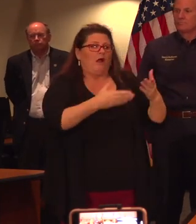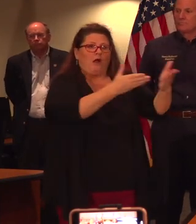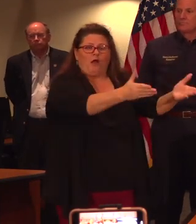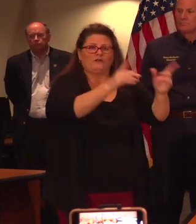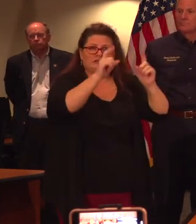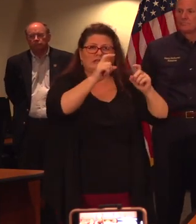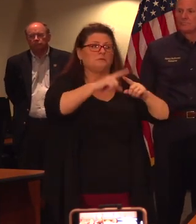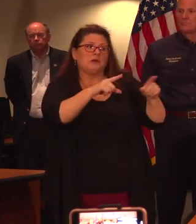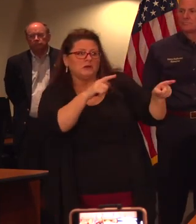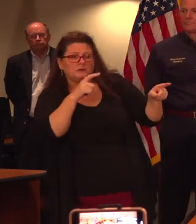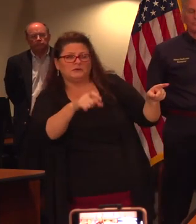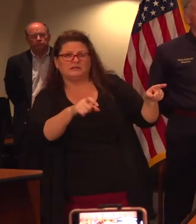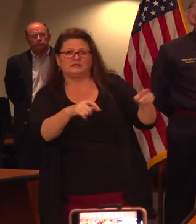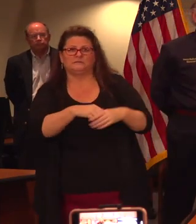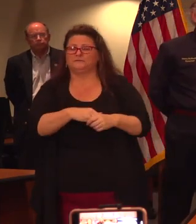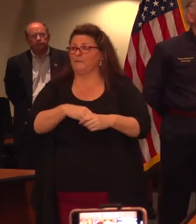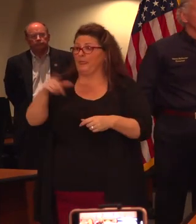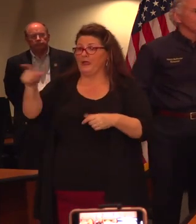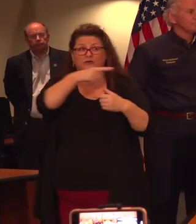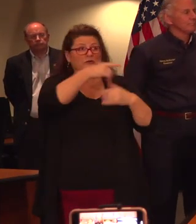May, early May, is that correct?